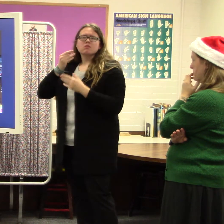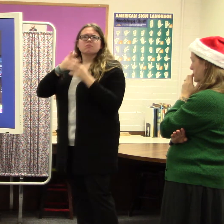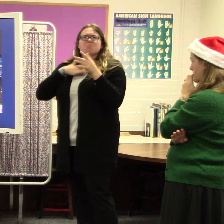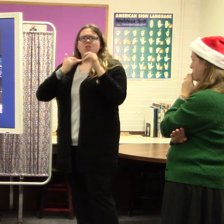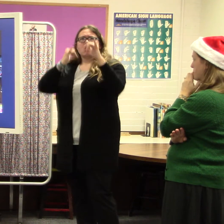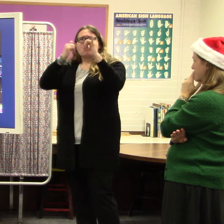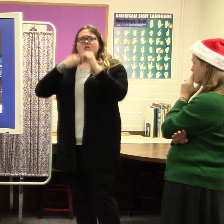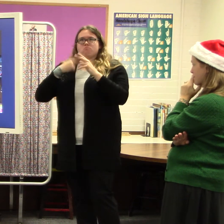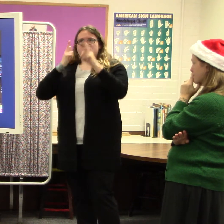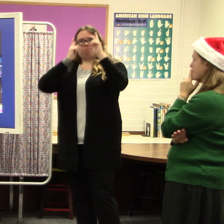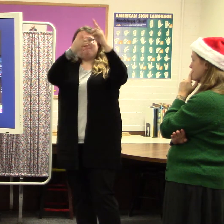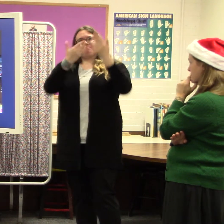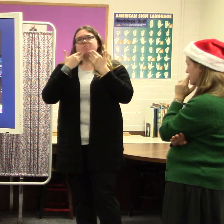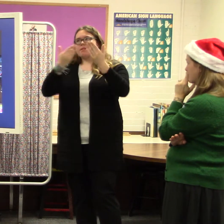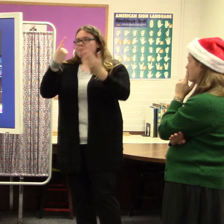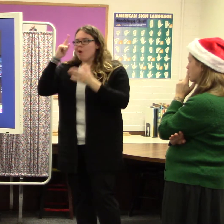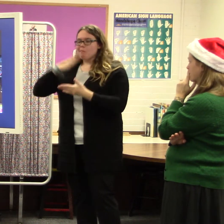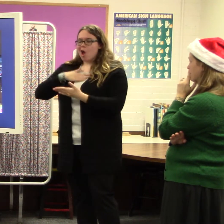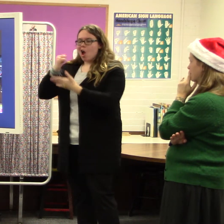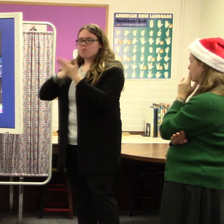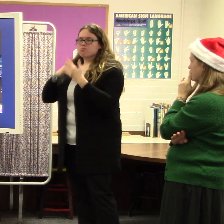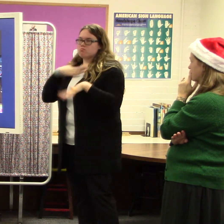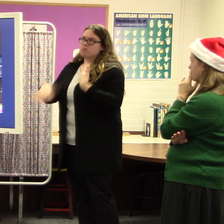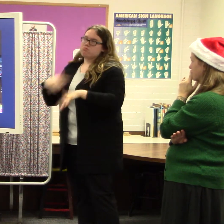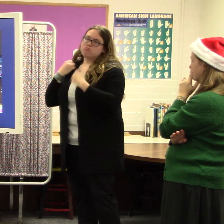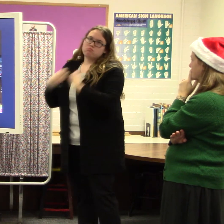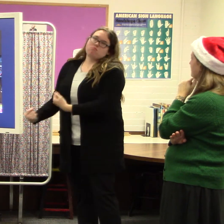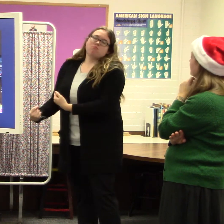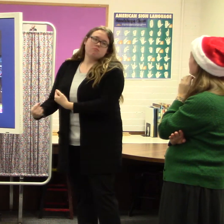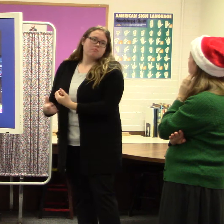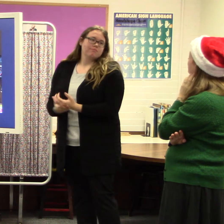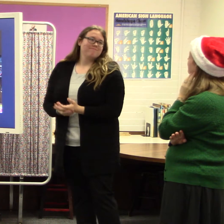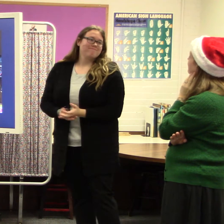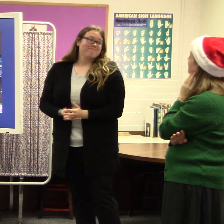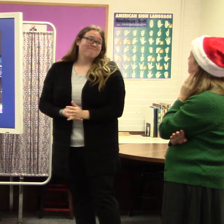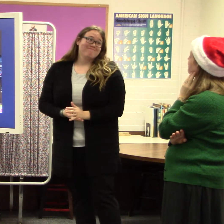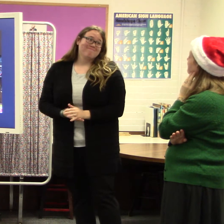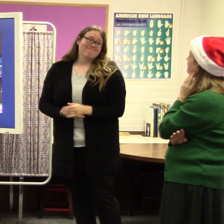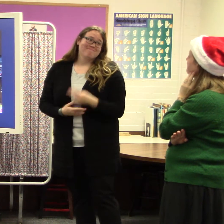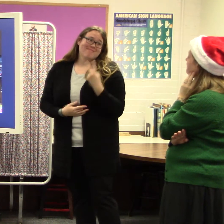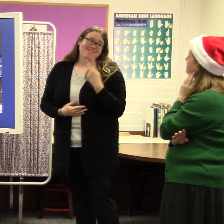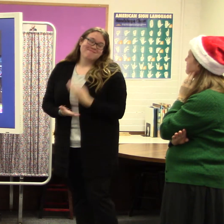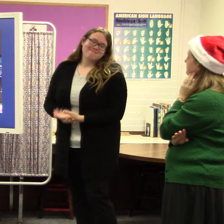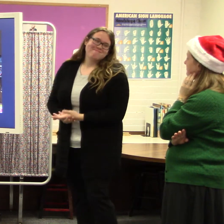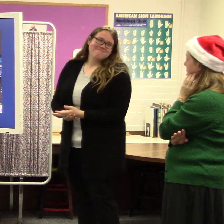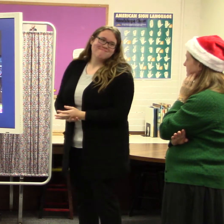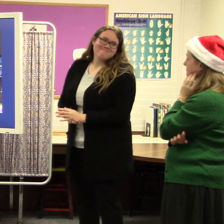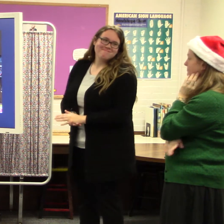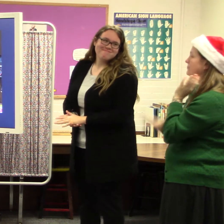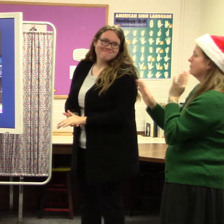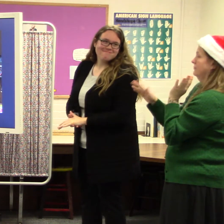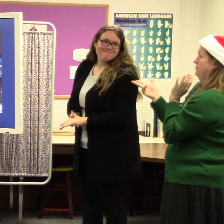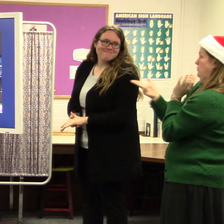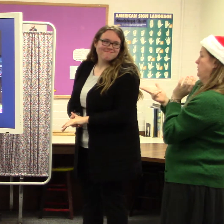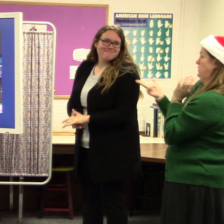to be more involved. And I can really understand my own experiences through their experiences, and it's impacting my artwork for